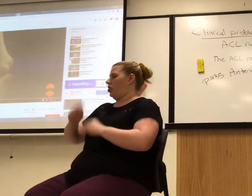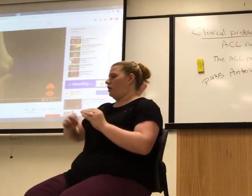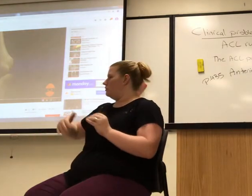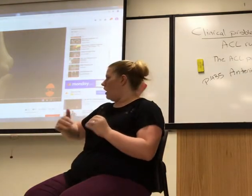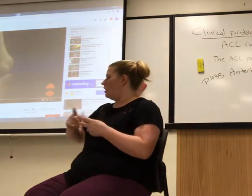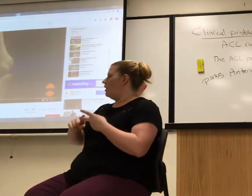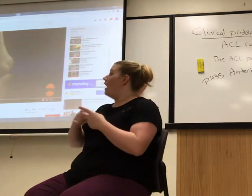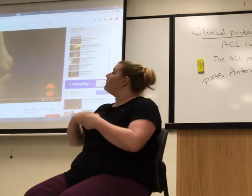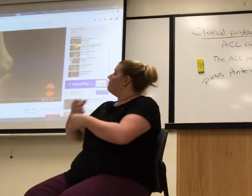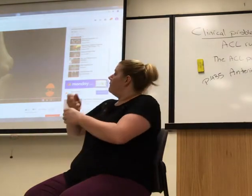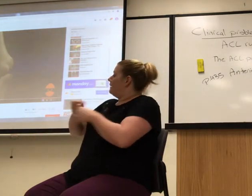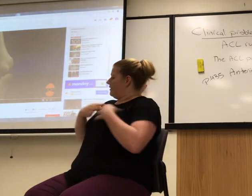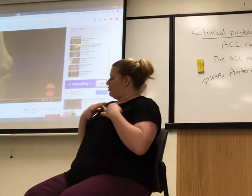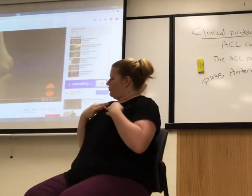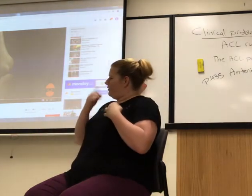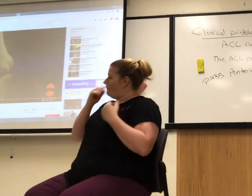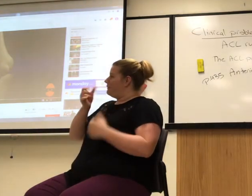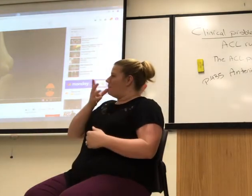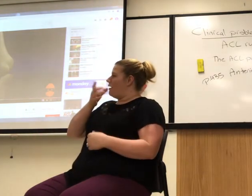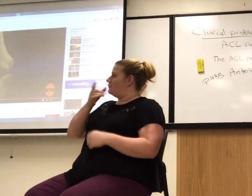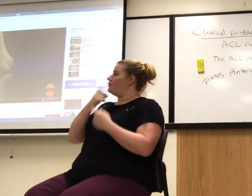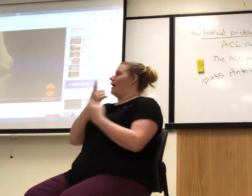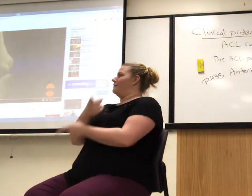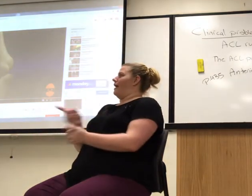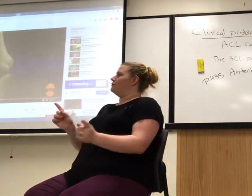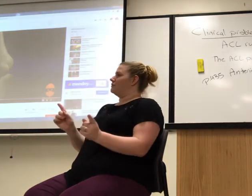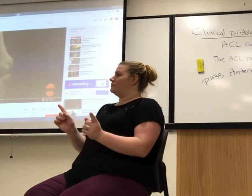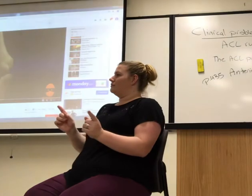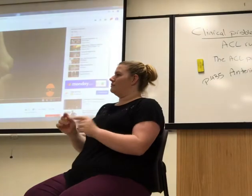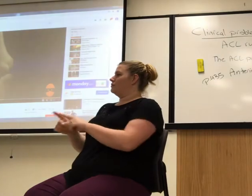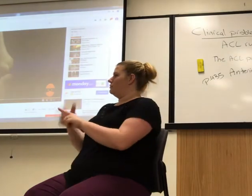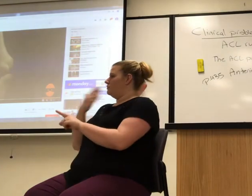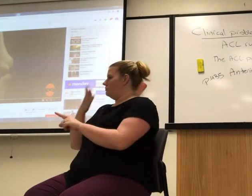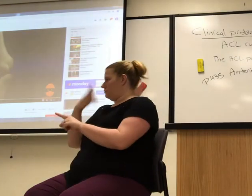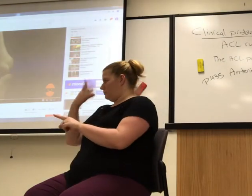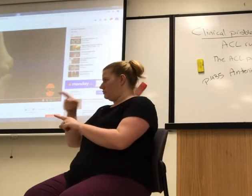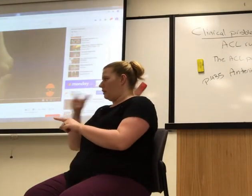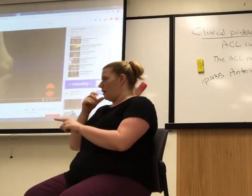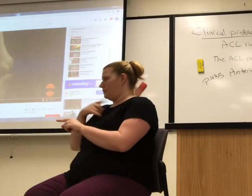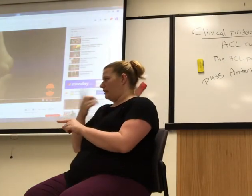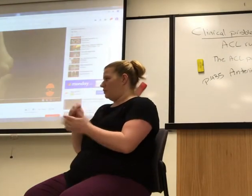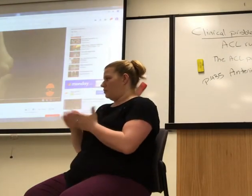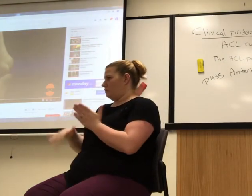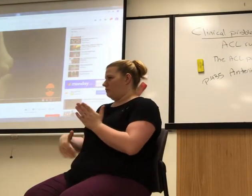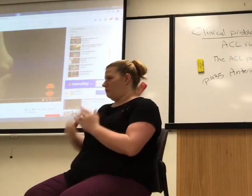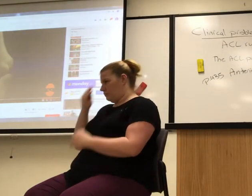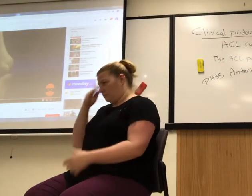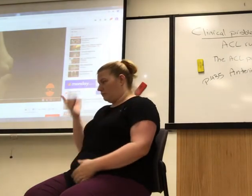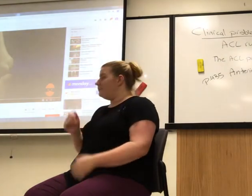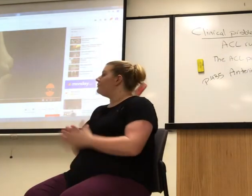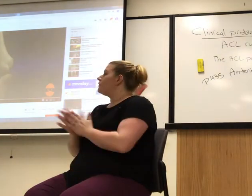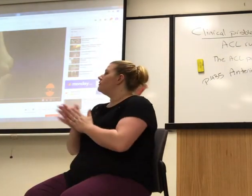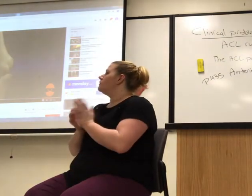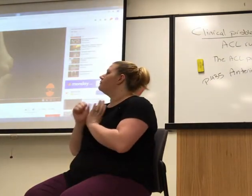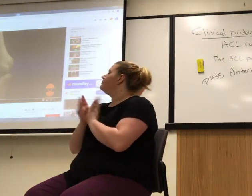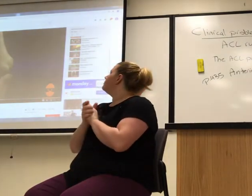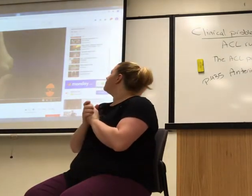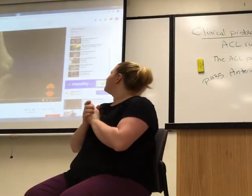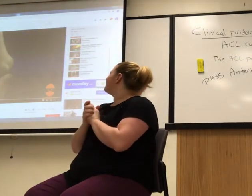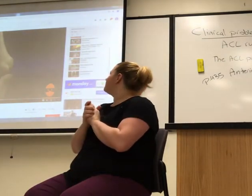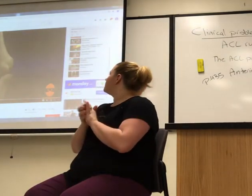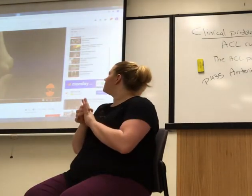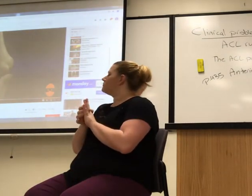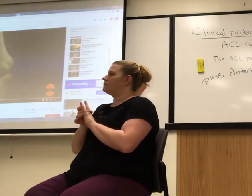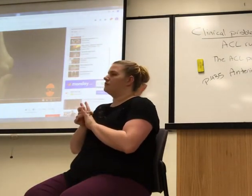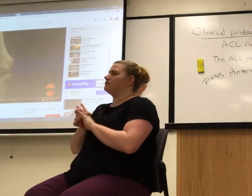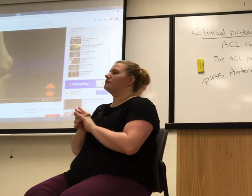move laterally when they turn their ACL. Usually, if the ACL is torn, yes, you can't make those quick cuts from side to side. Okay.